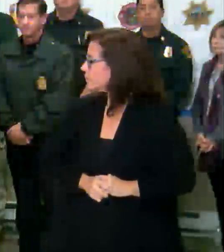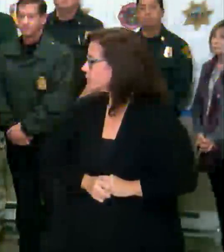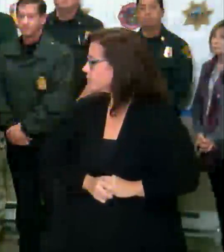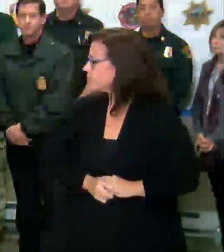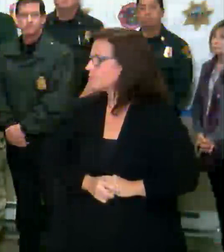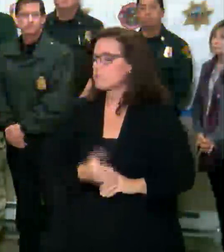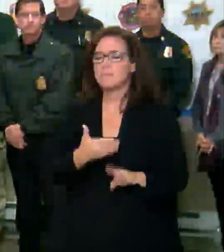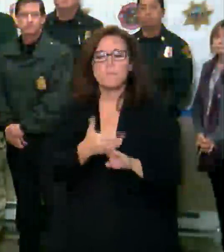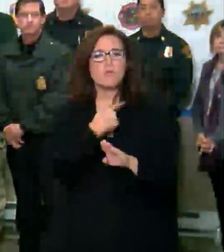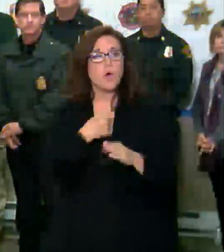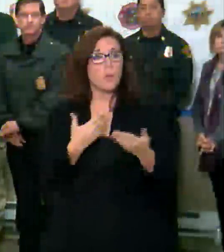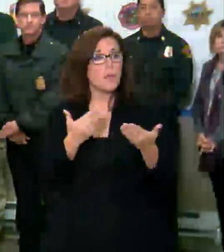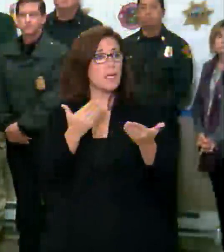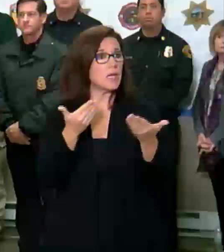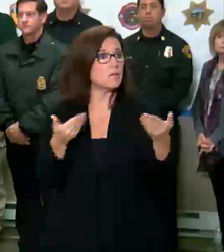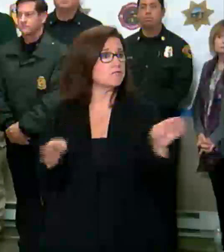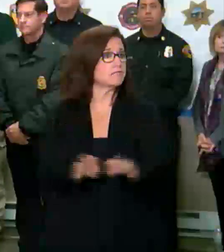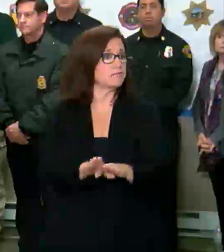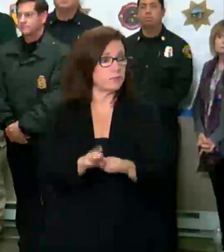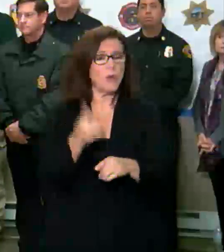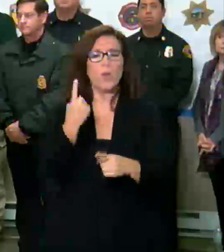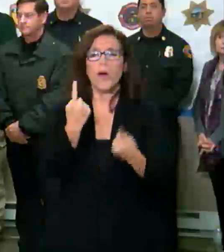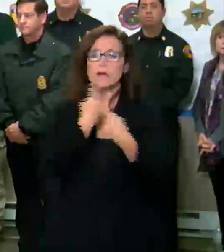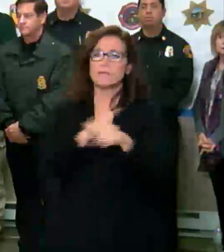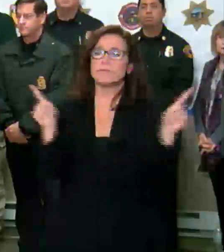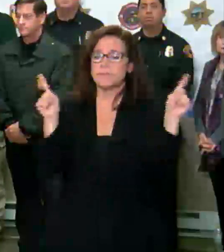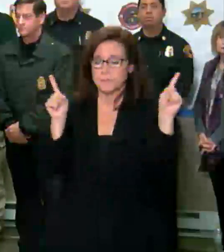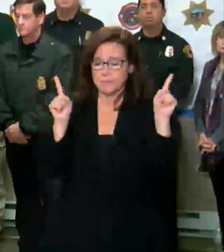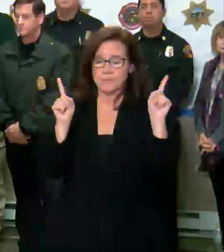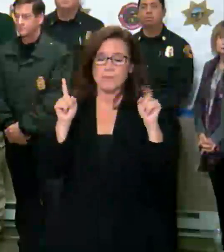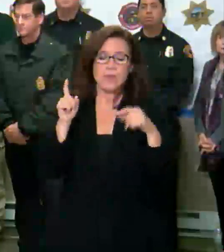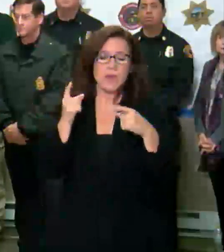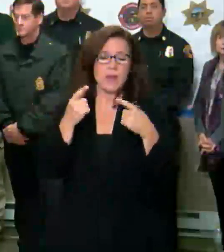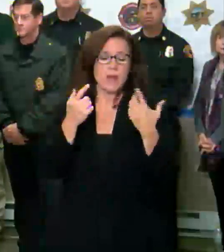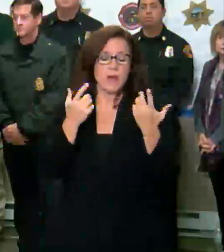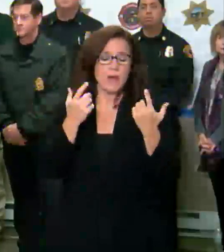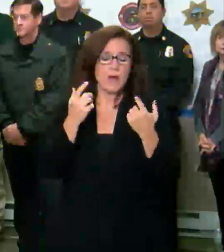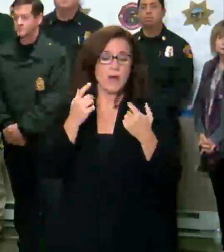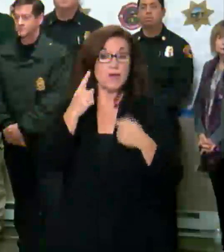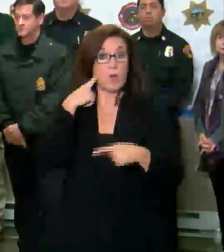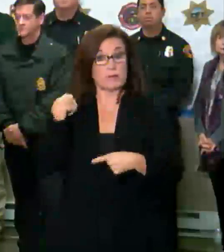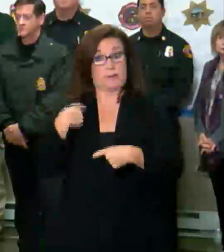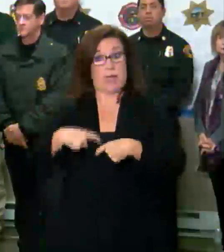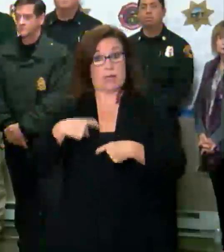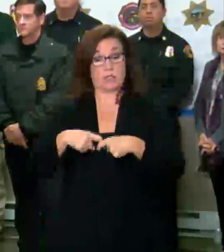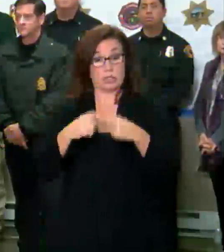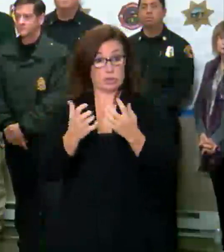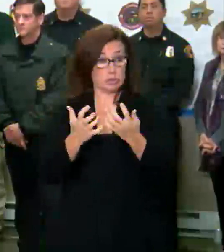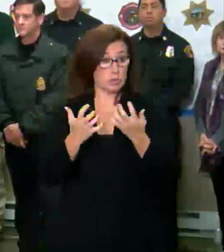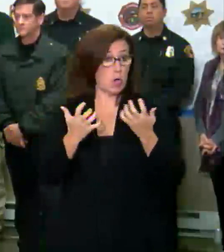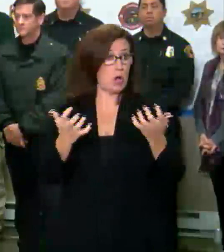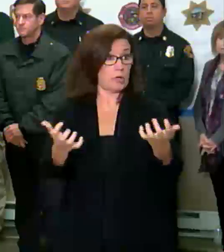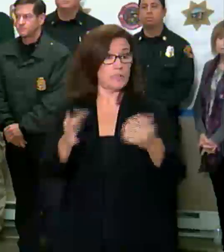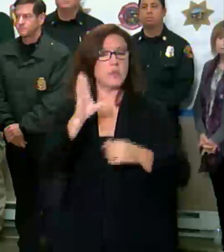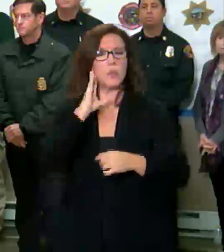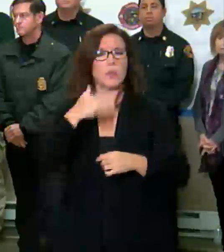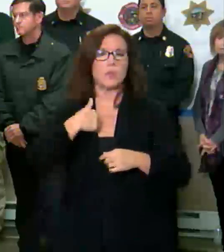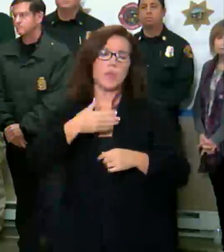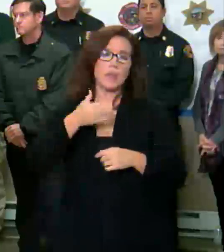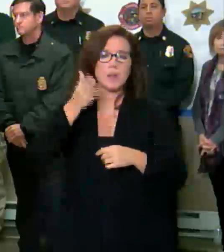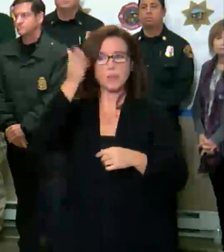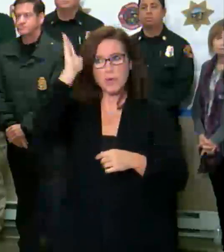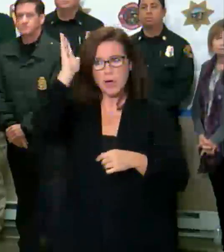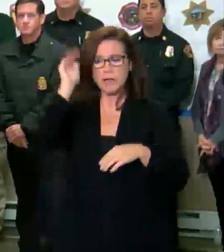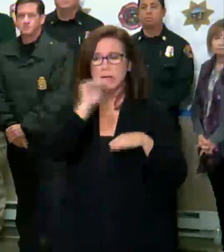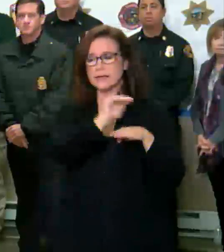Before we close this evening, I'd like to make one final announcement for the Spanish-speaking audience. We will continue to broadcast daily at 9:30